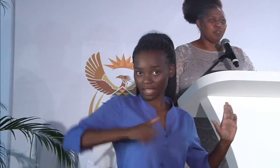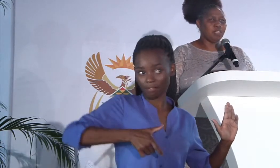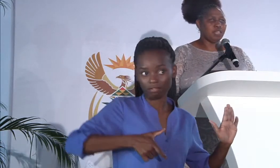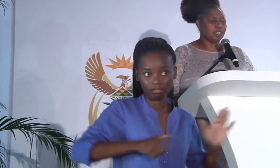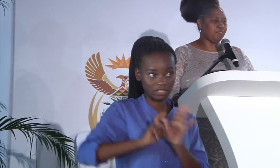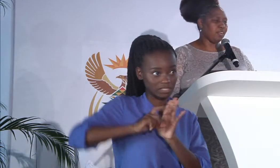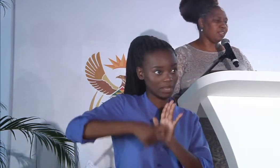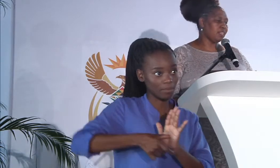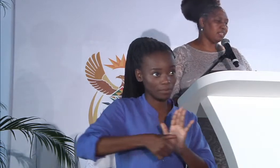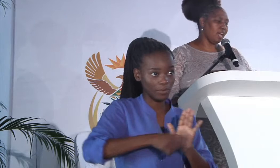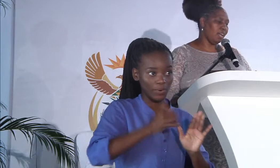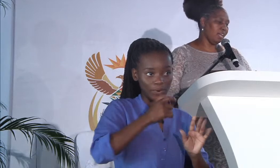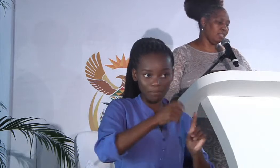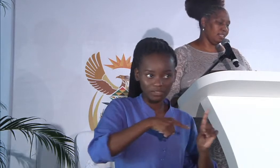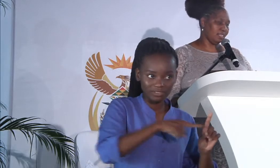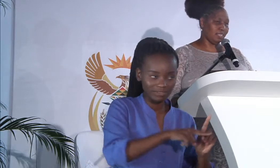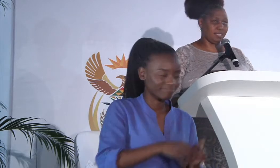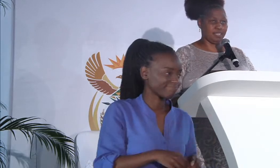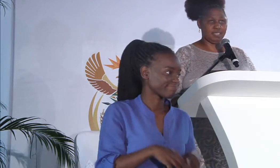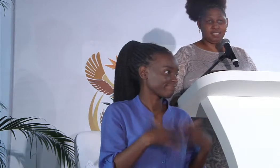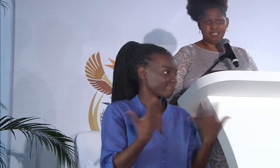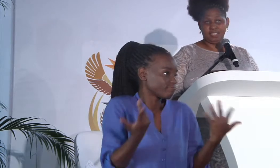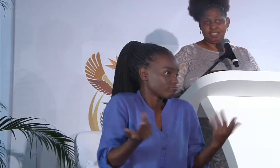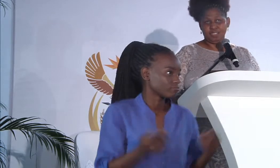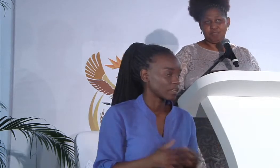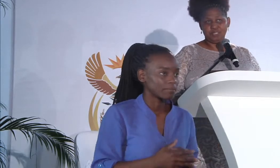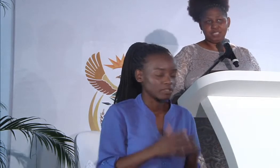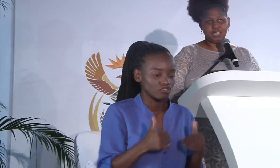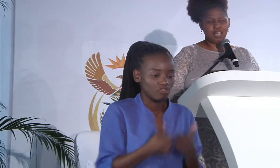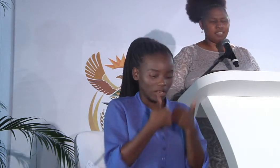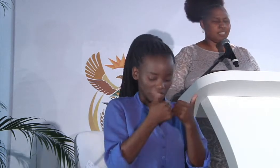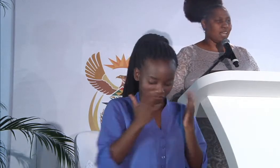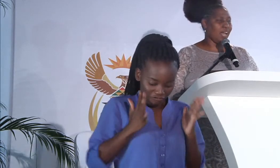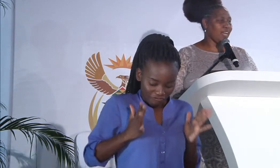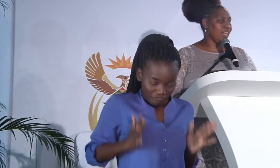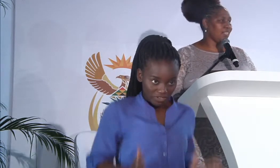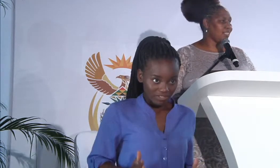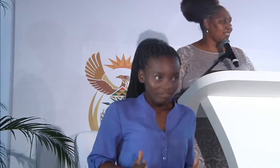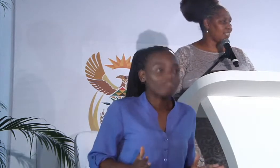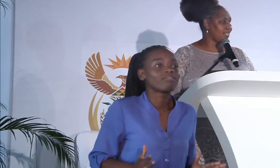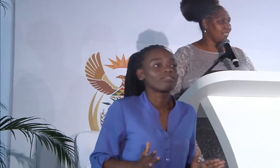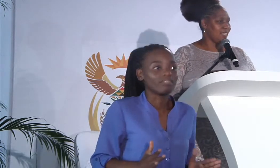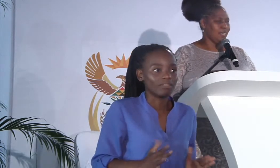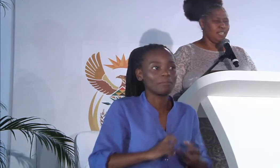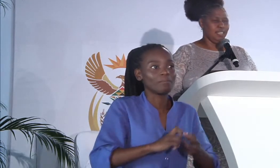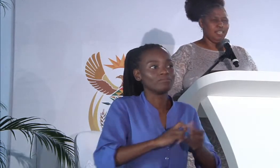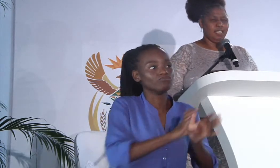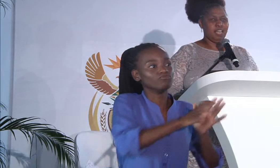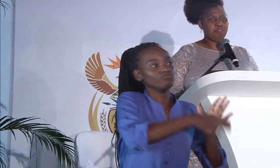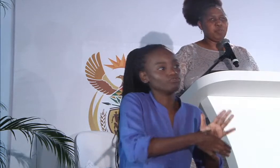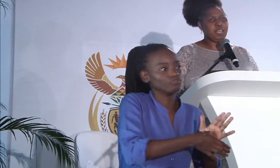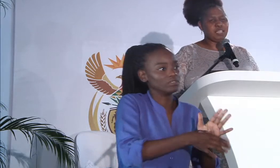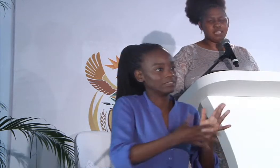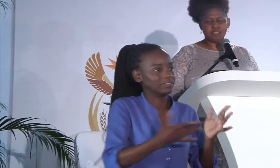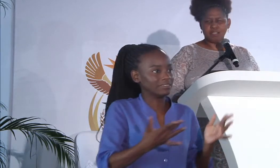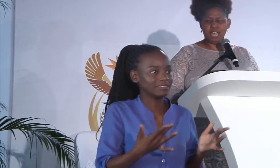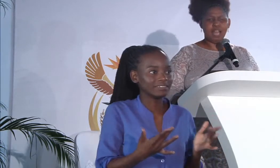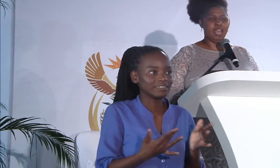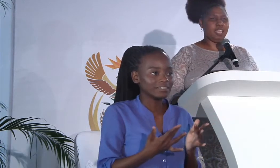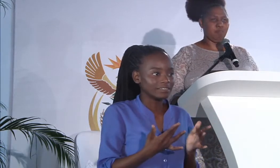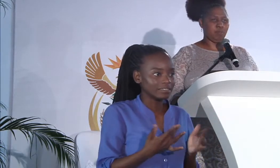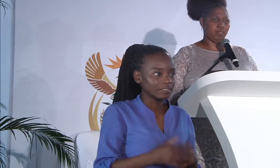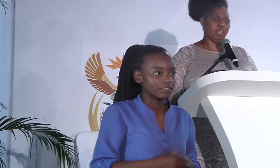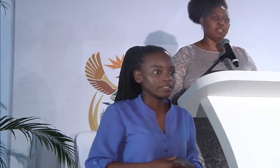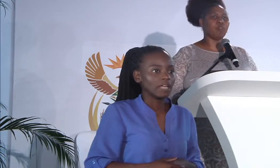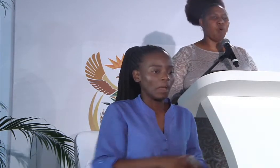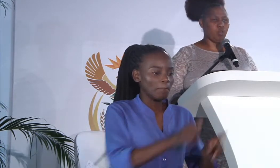you're either differently challenged, physically challenged. Everybody has a